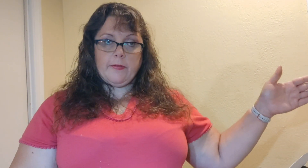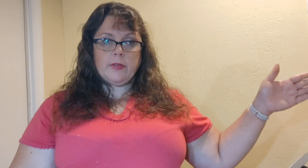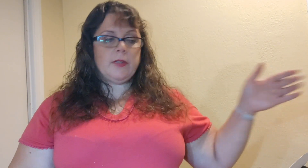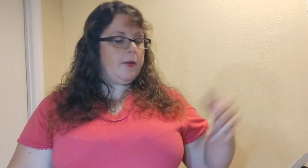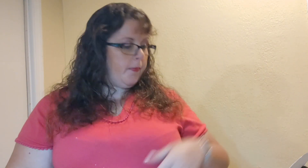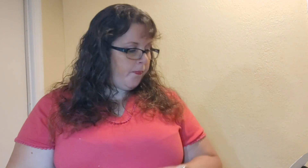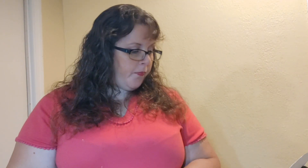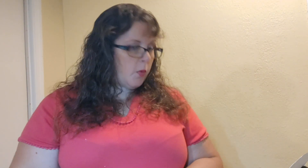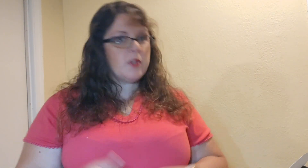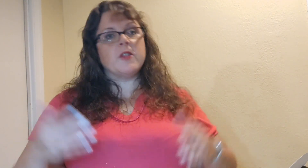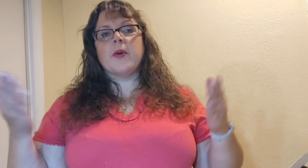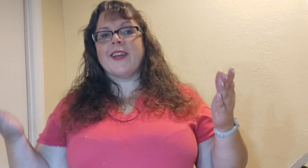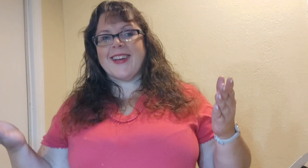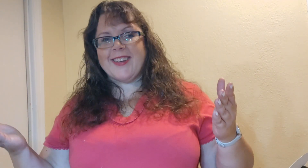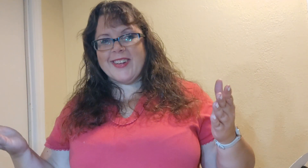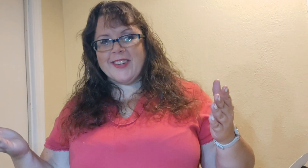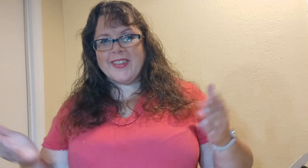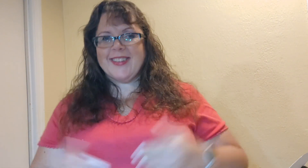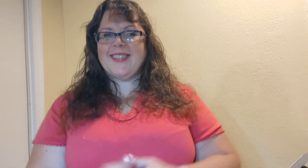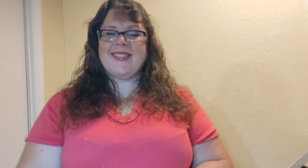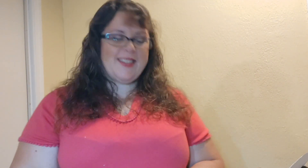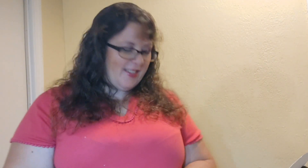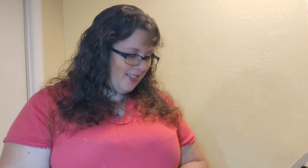left, which is probably kind of obvious.